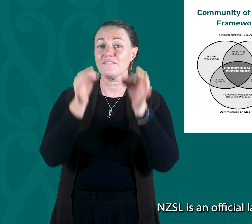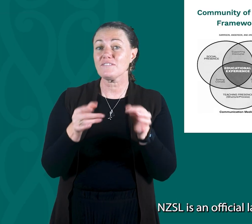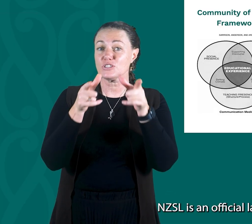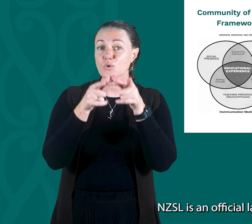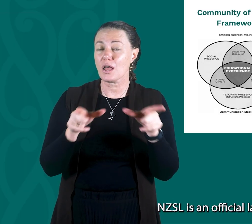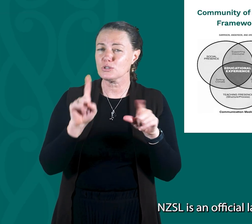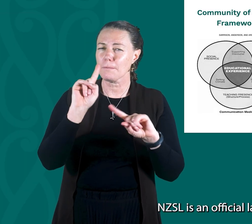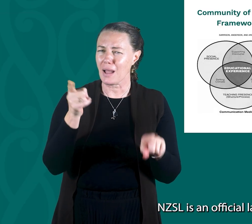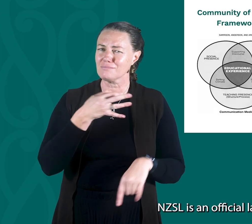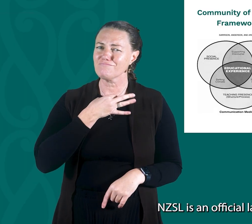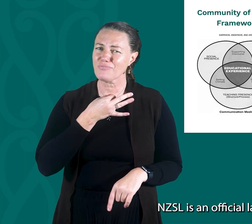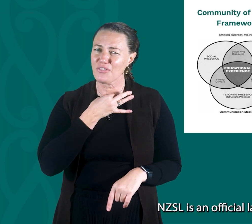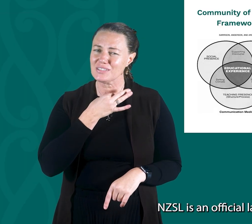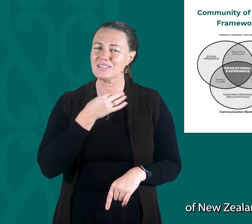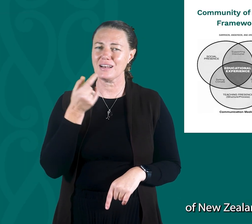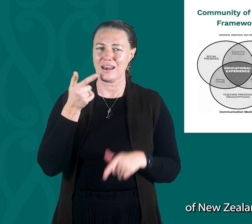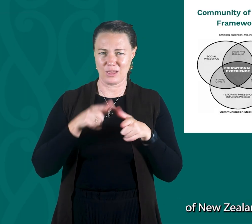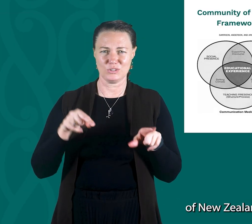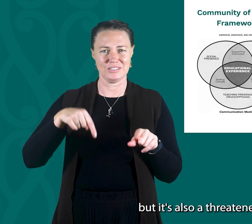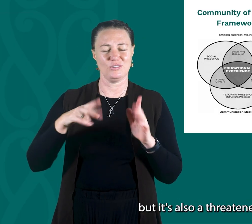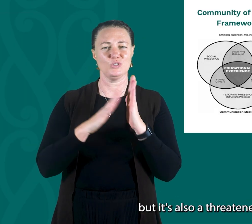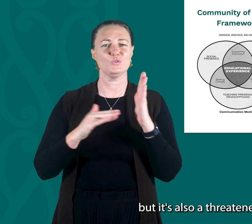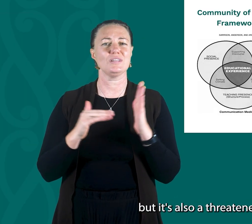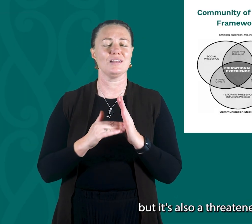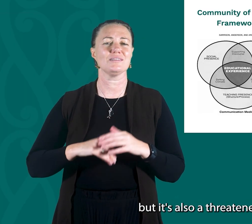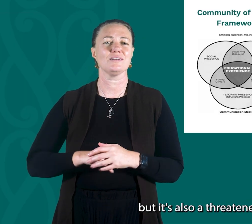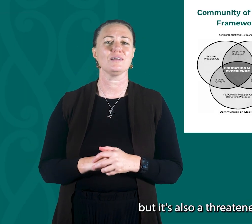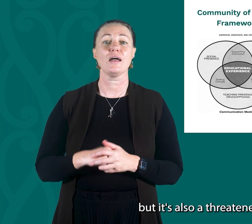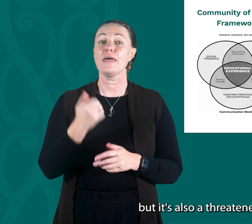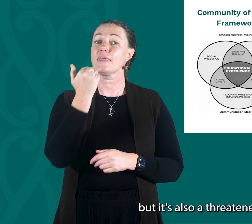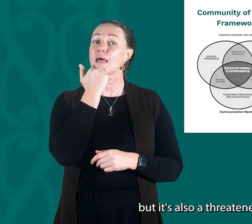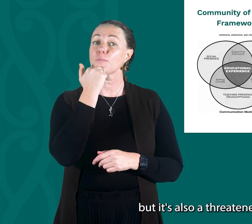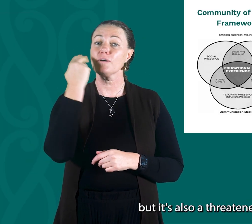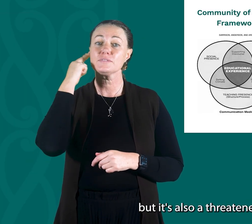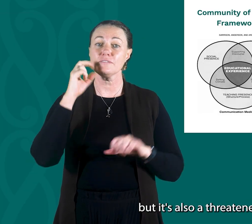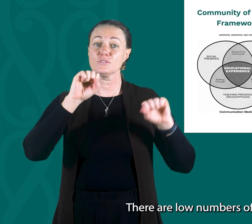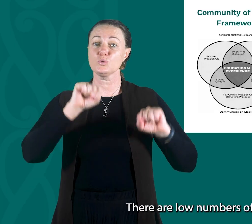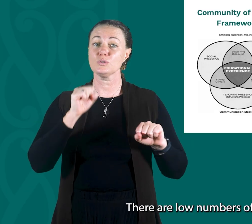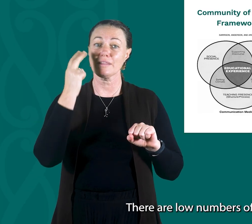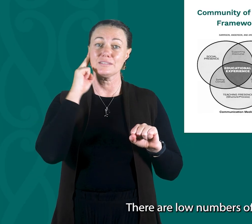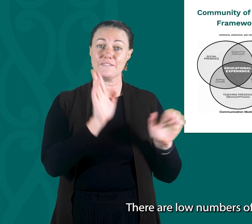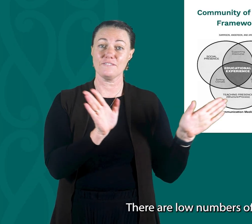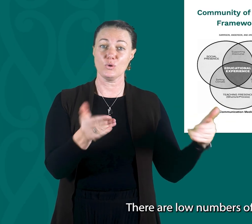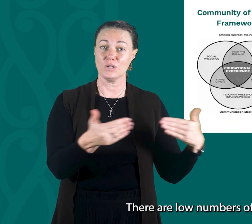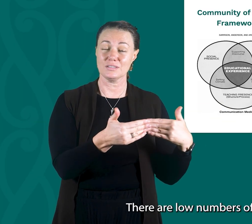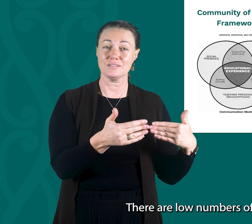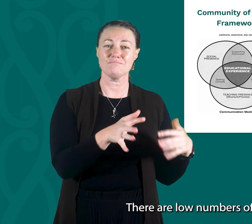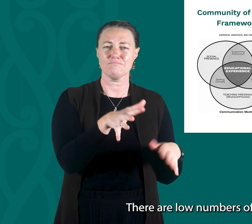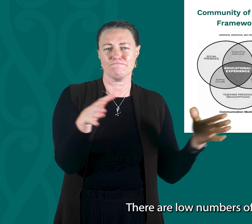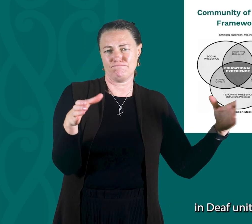NZSL is an official language of New Zealand, but it's also a threatened language. There are low numbers of deaf students in